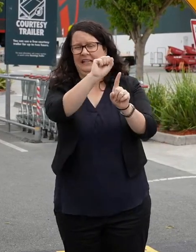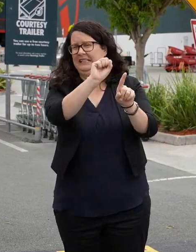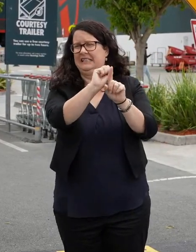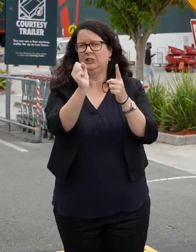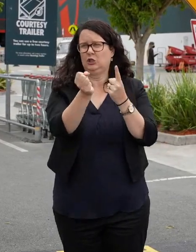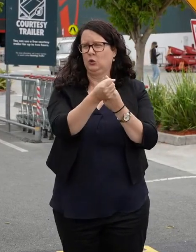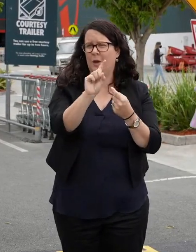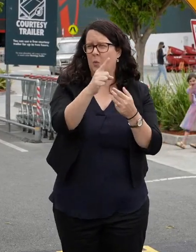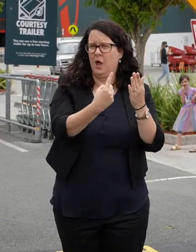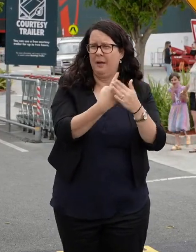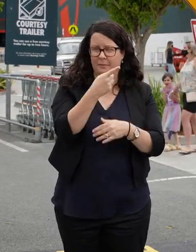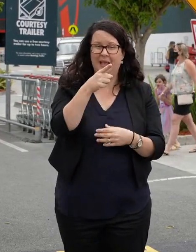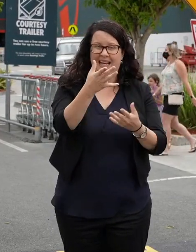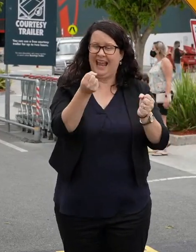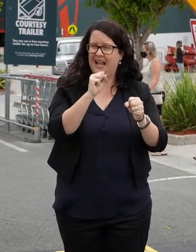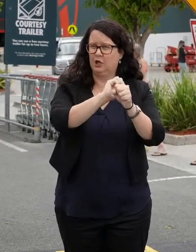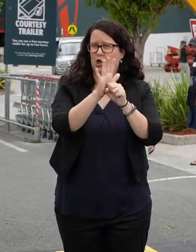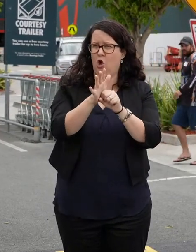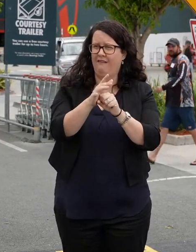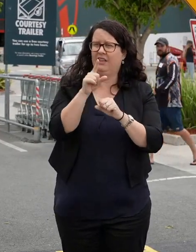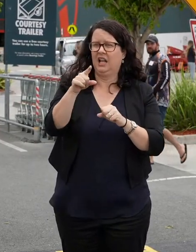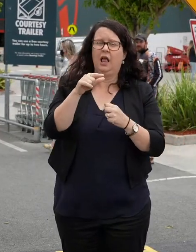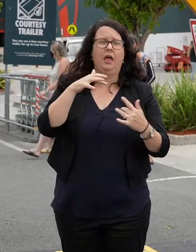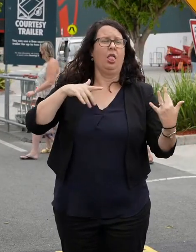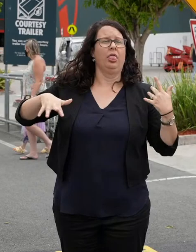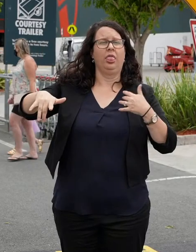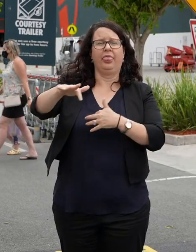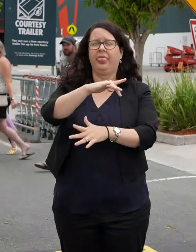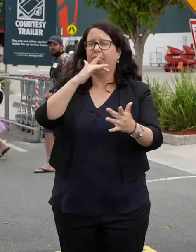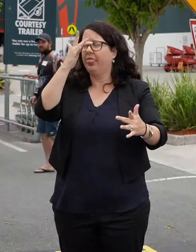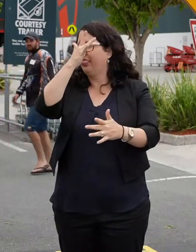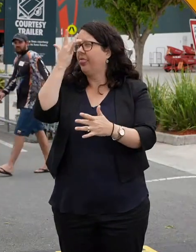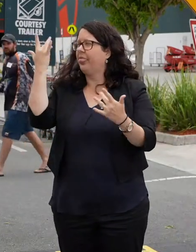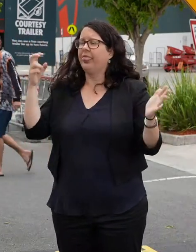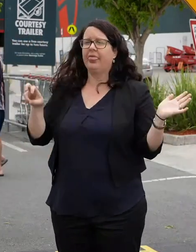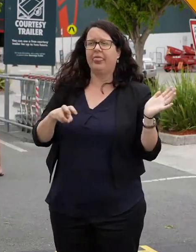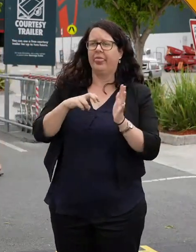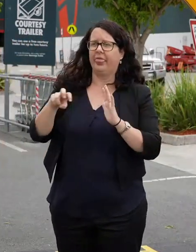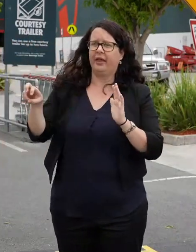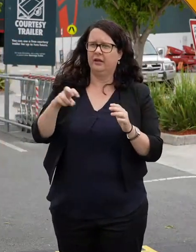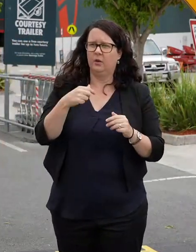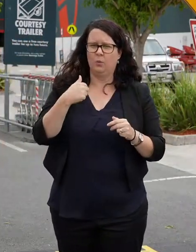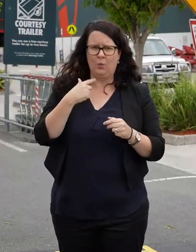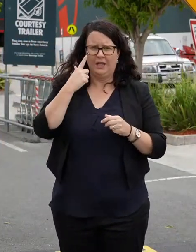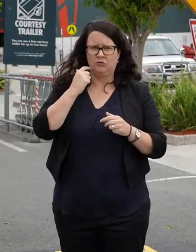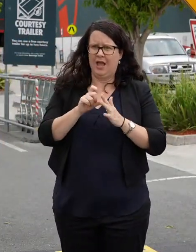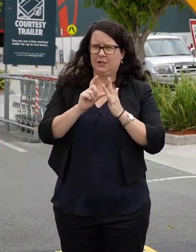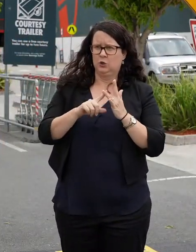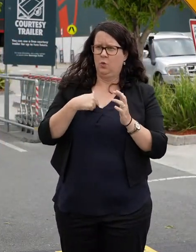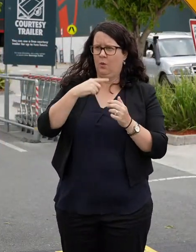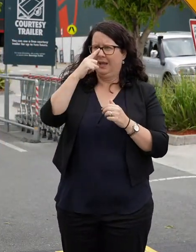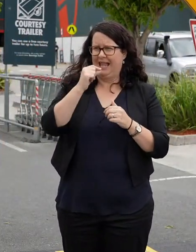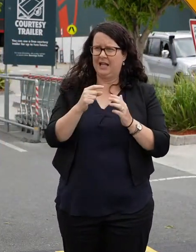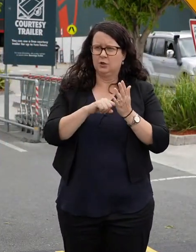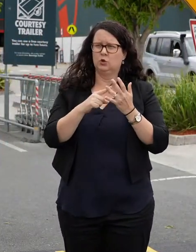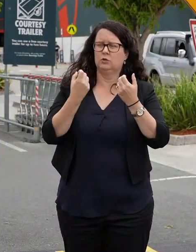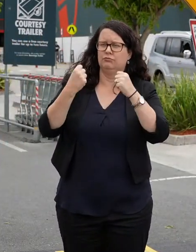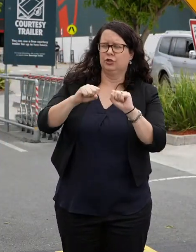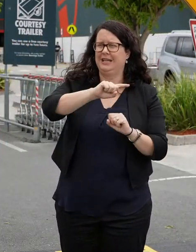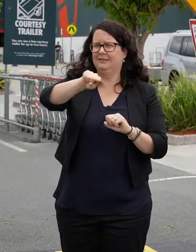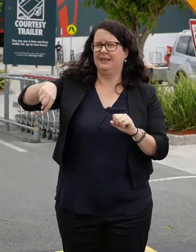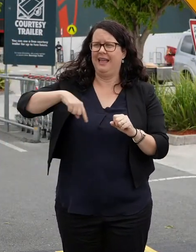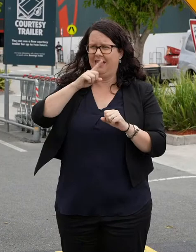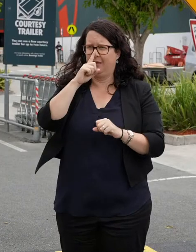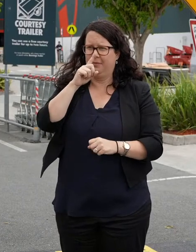himself. He had COVID, he was positive, he was in the community, and we did what we needed to do to try to protect the